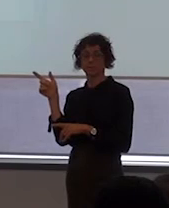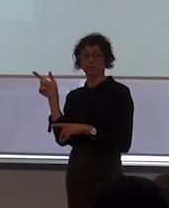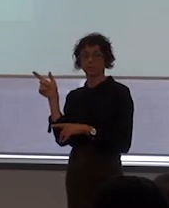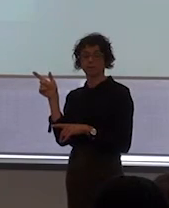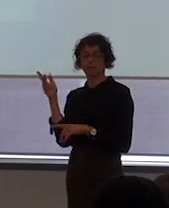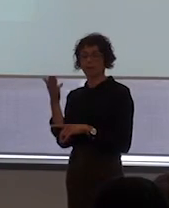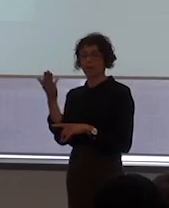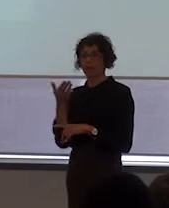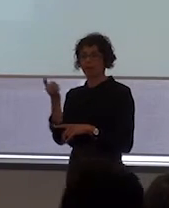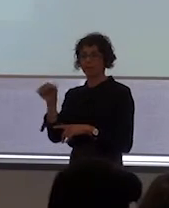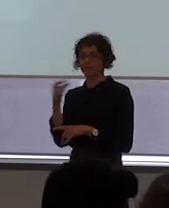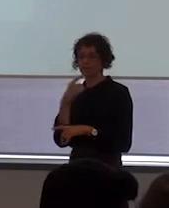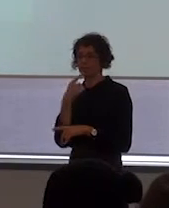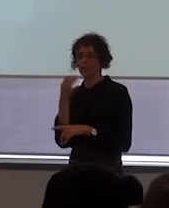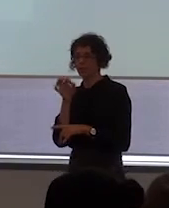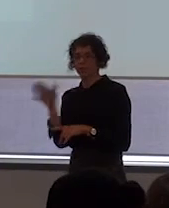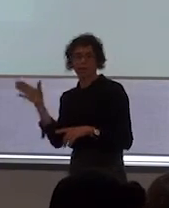those records backwards because it's,